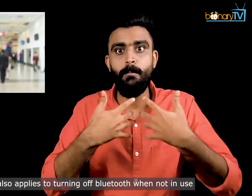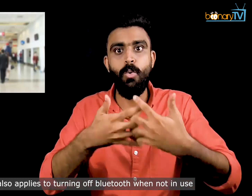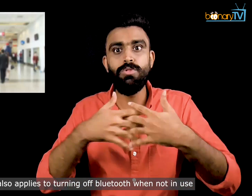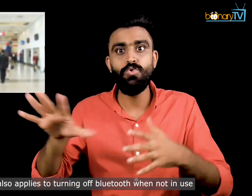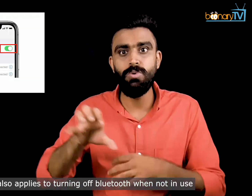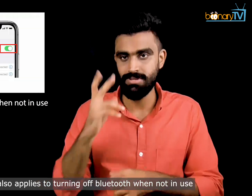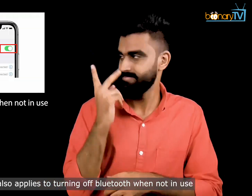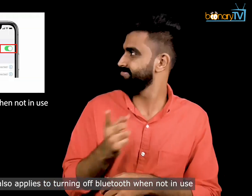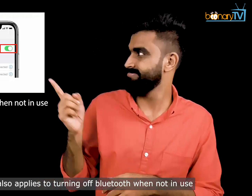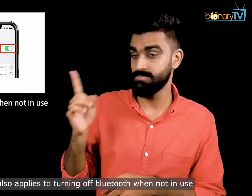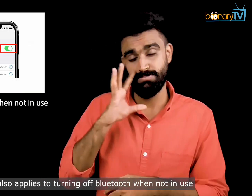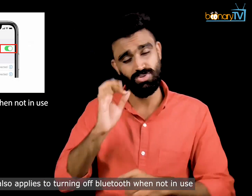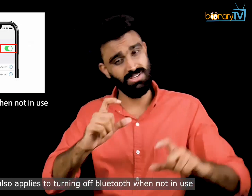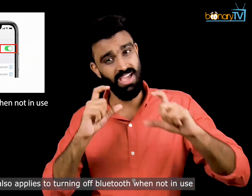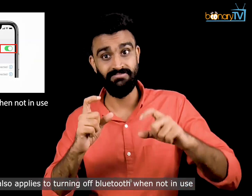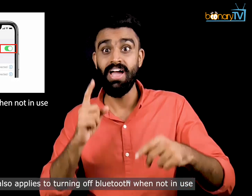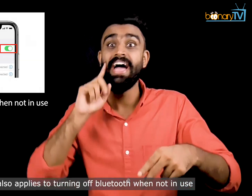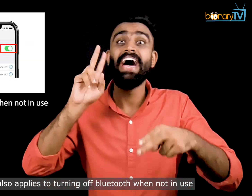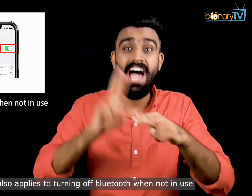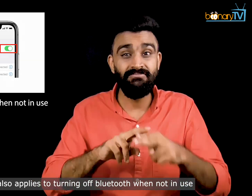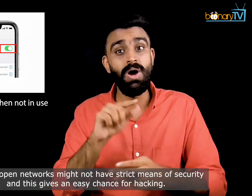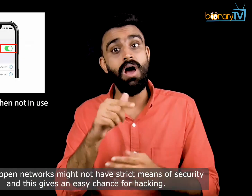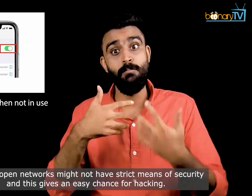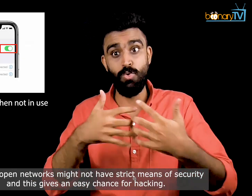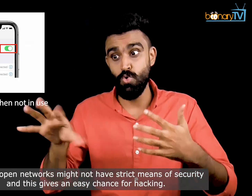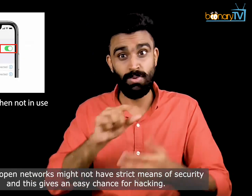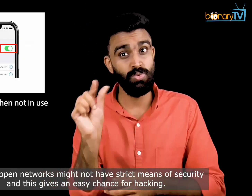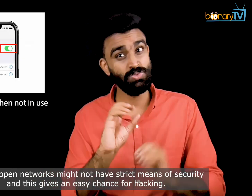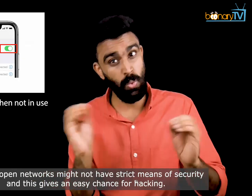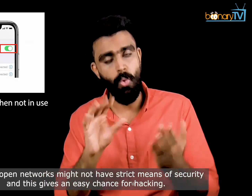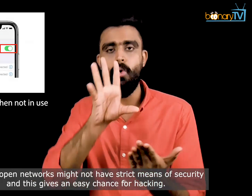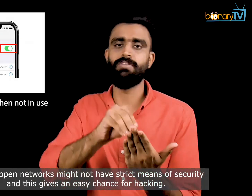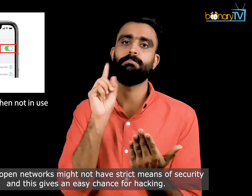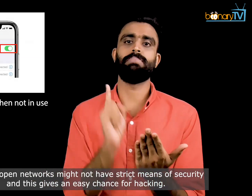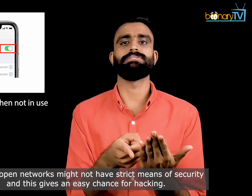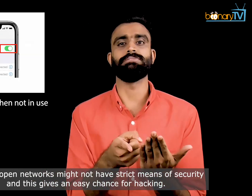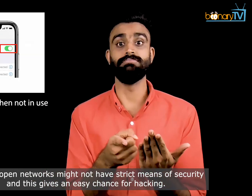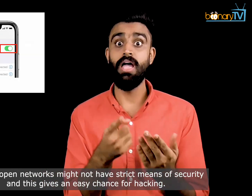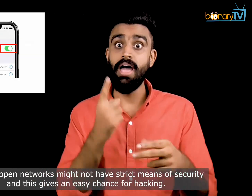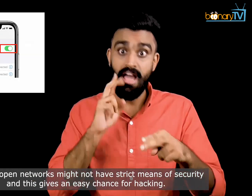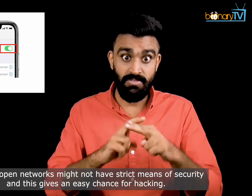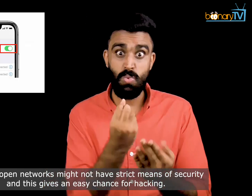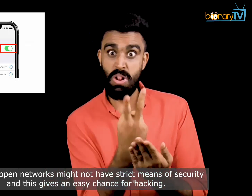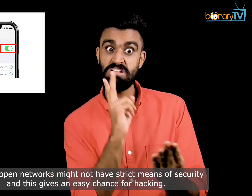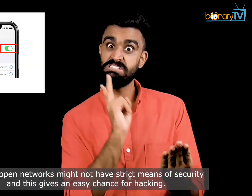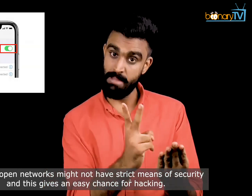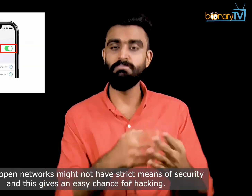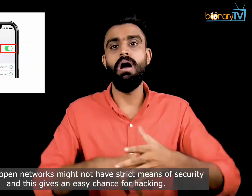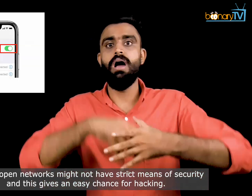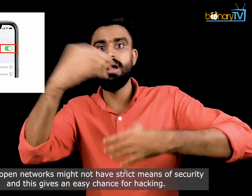off Bluetooth when not in use, as such open networks might not have strict means of